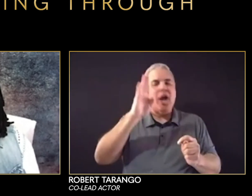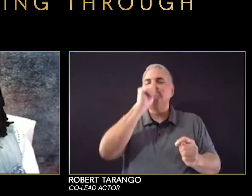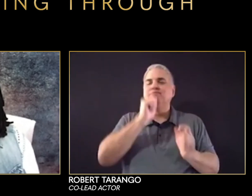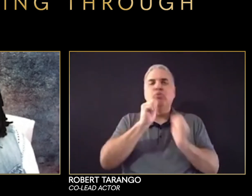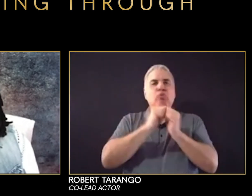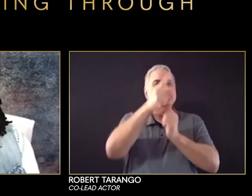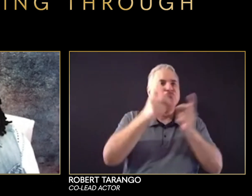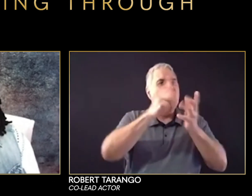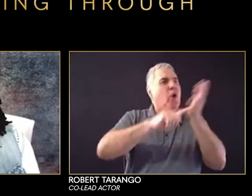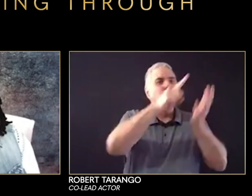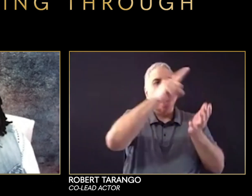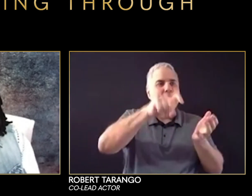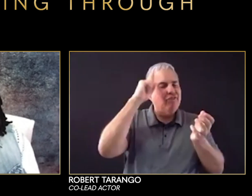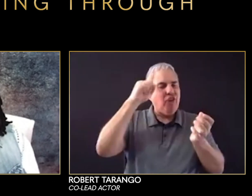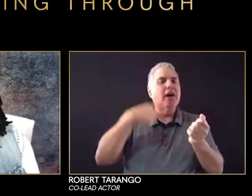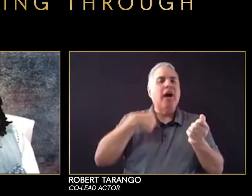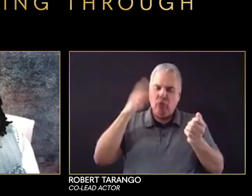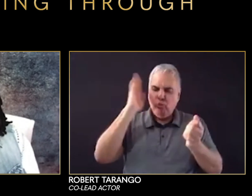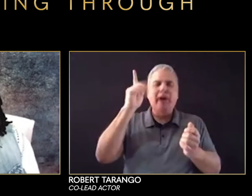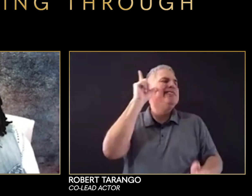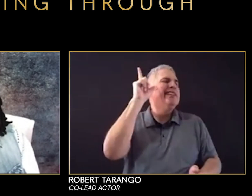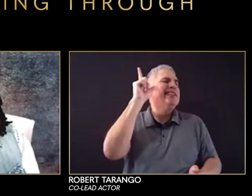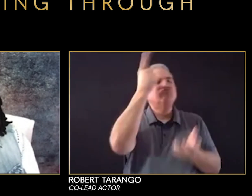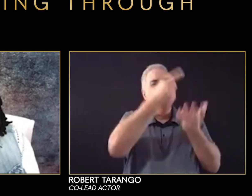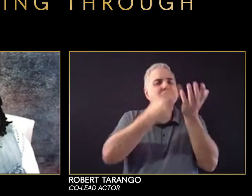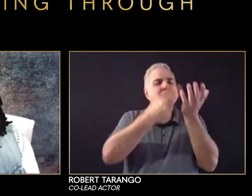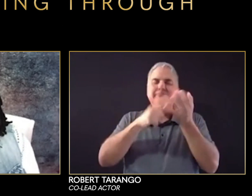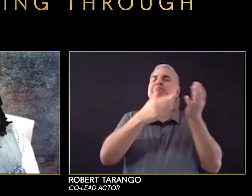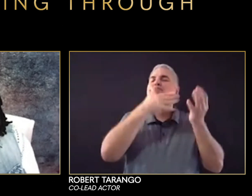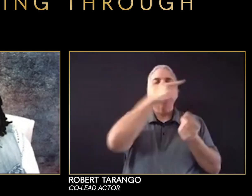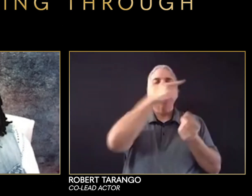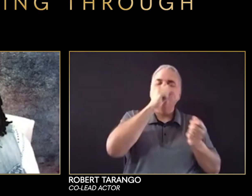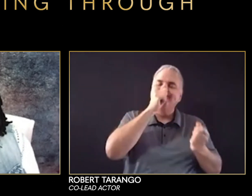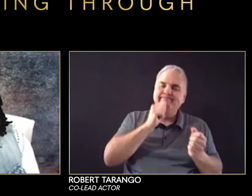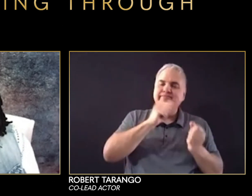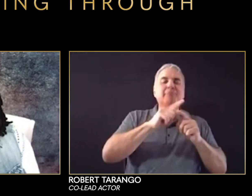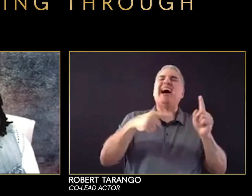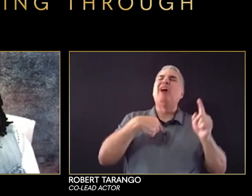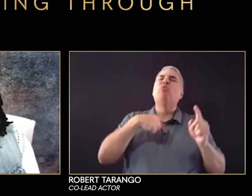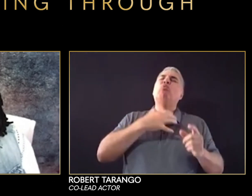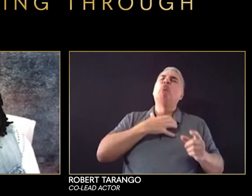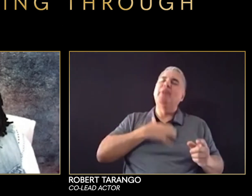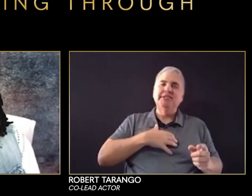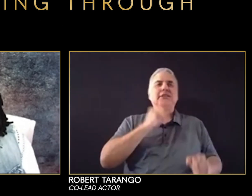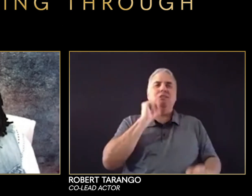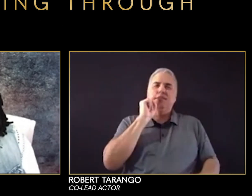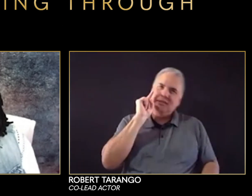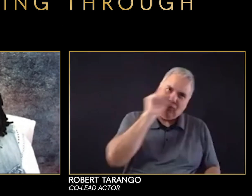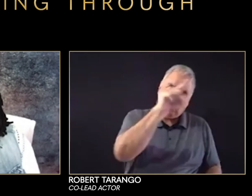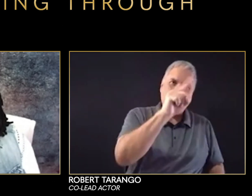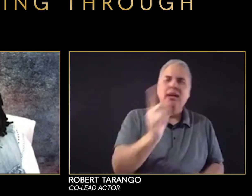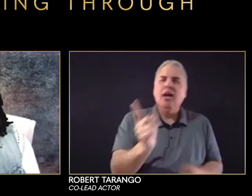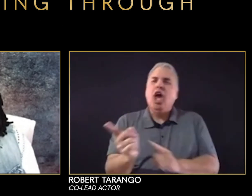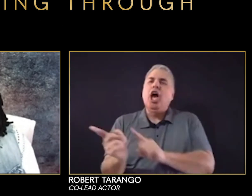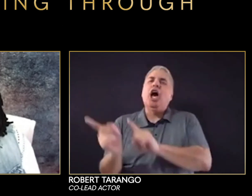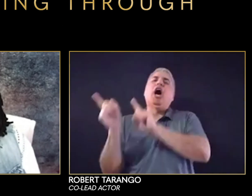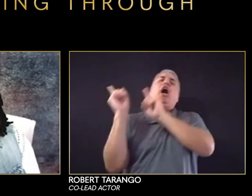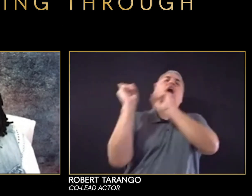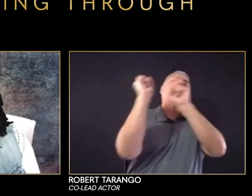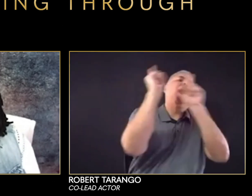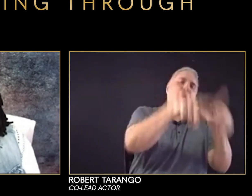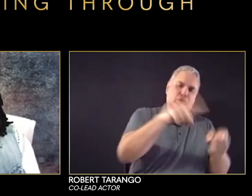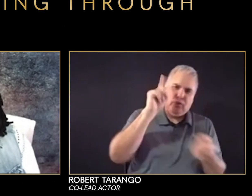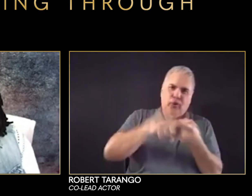It takes a little bit of time. You will have to have an interpreter on set, but just have patience,